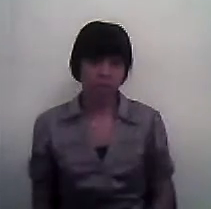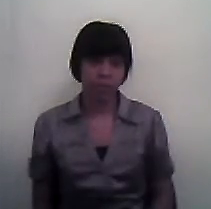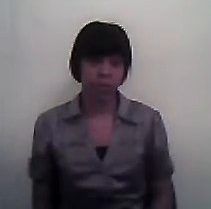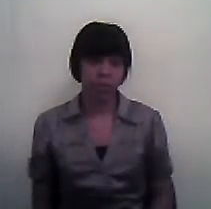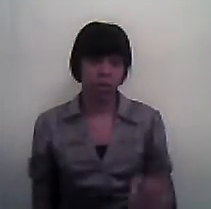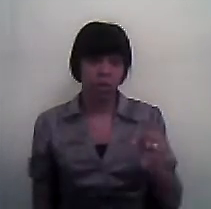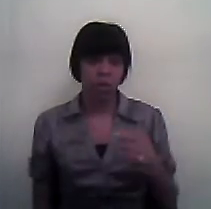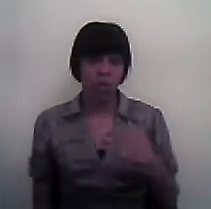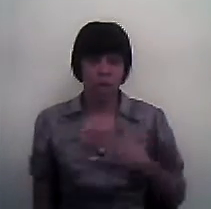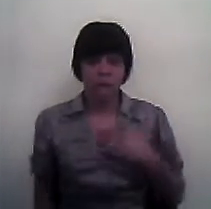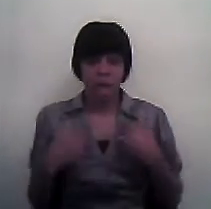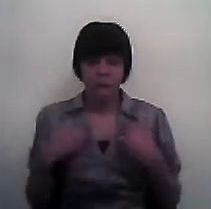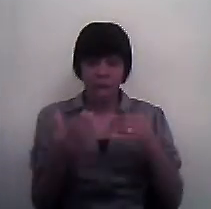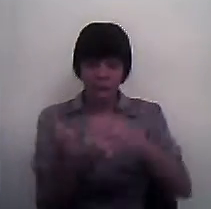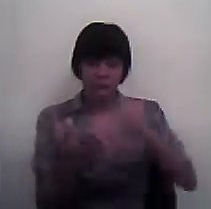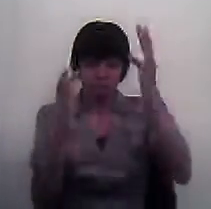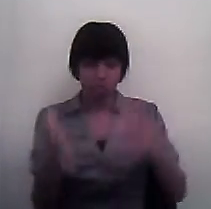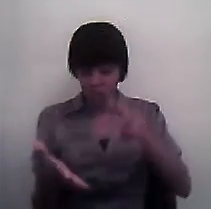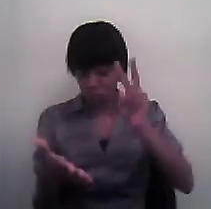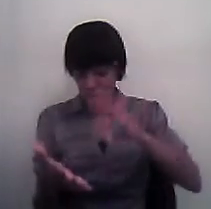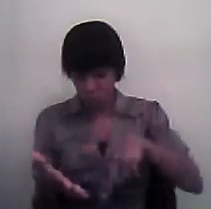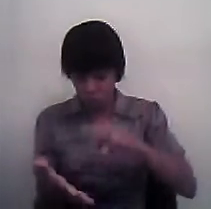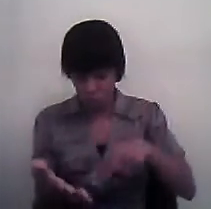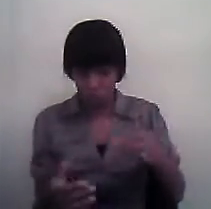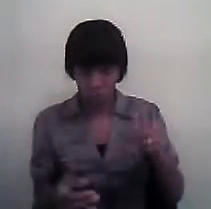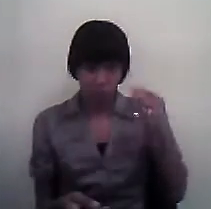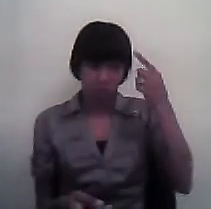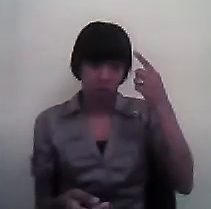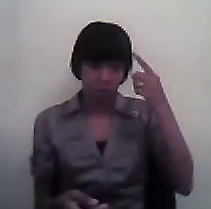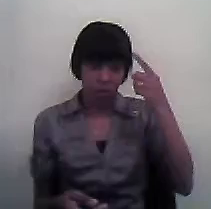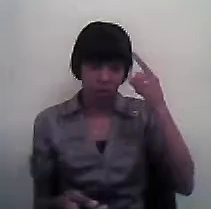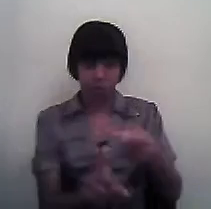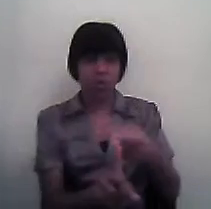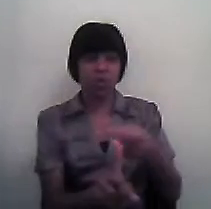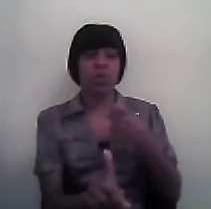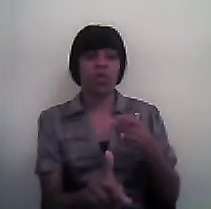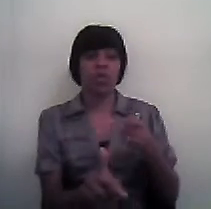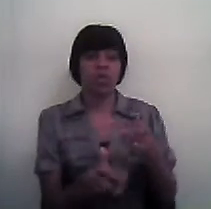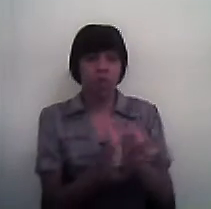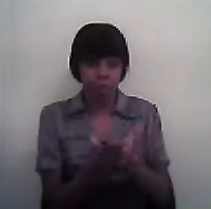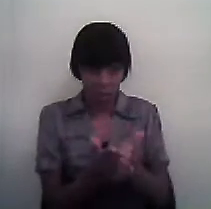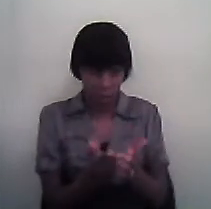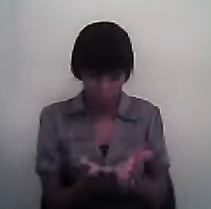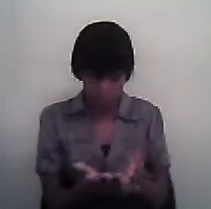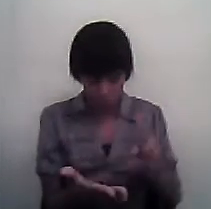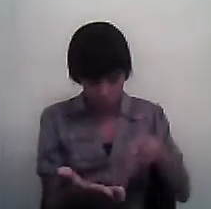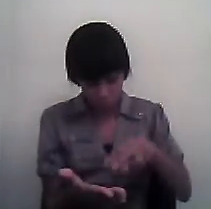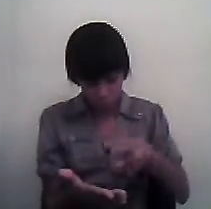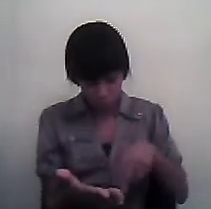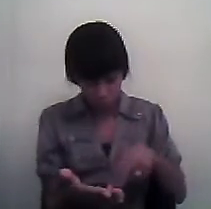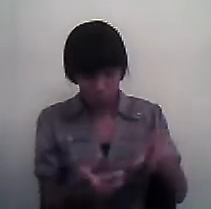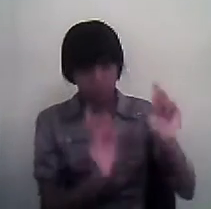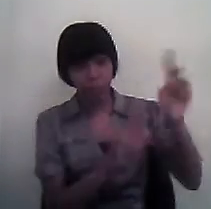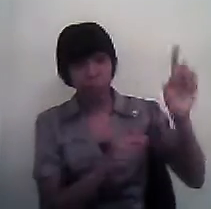our textbook, our regular reading skills textbook, and then to go find an article in the library. And I have them